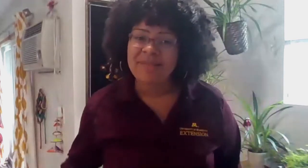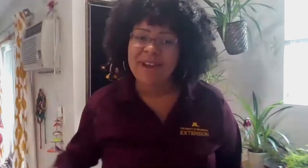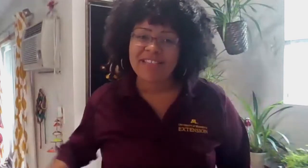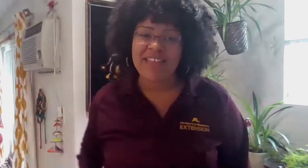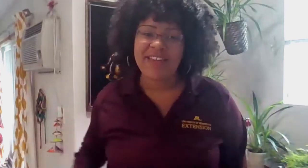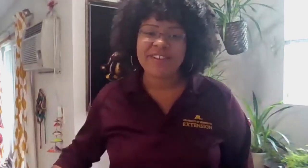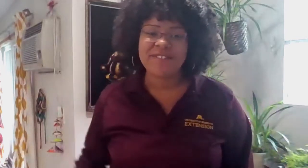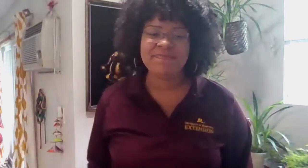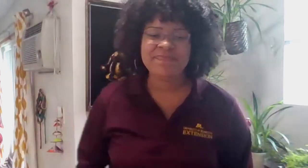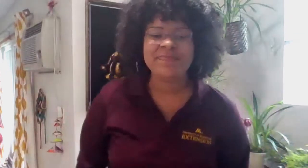American Sign Language.